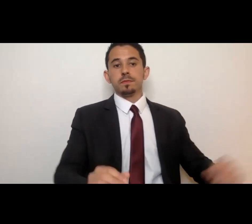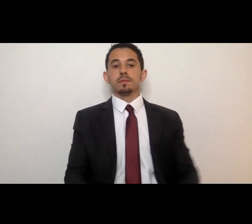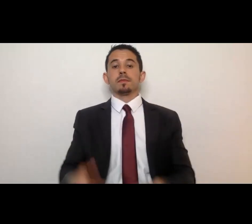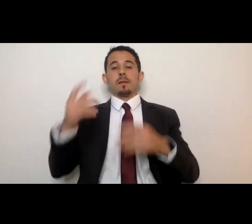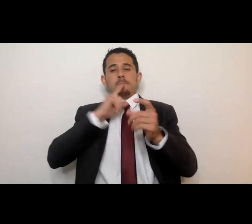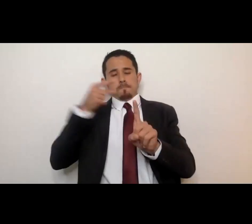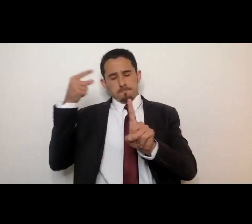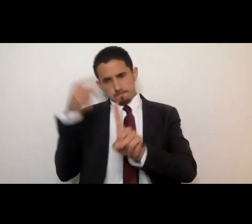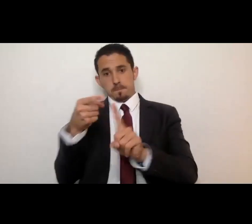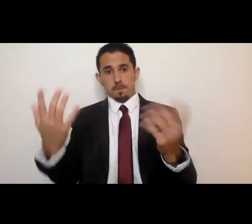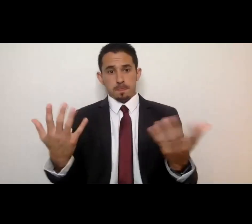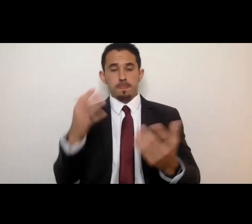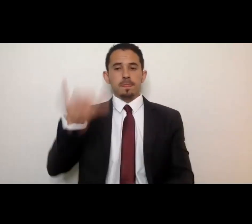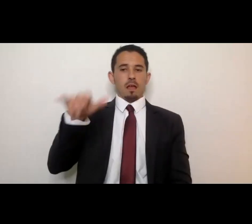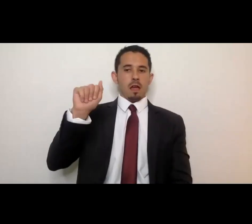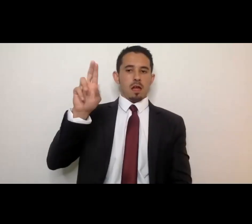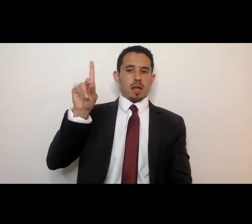life.